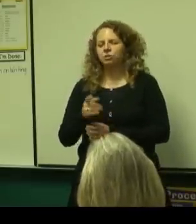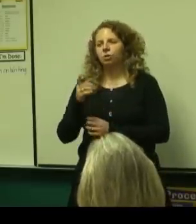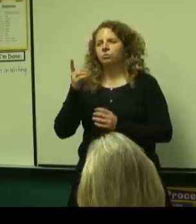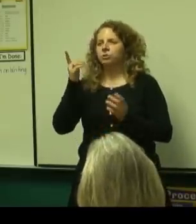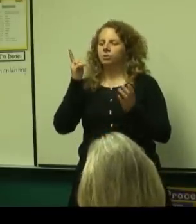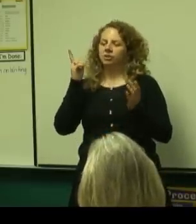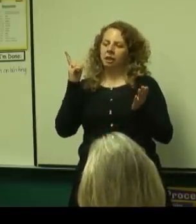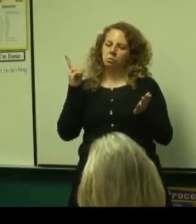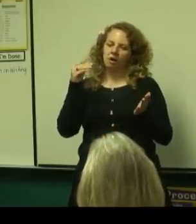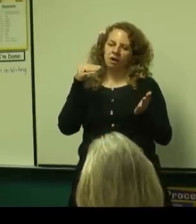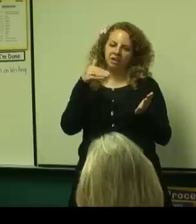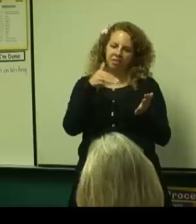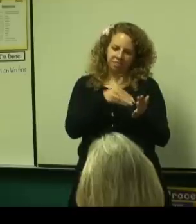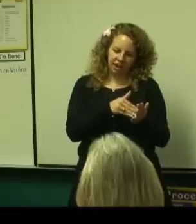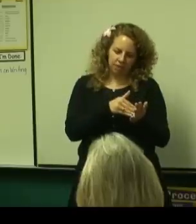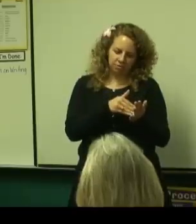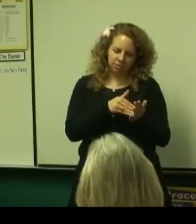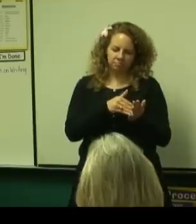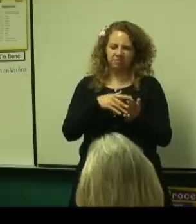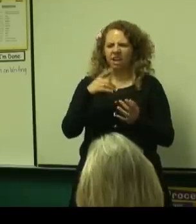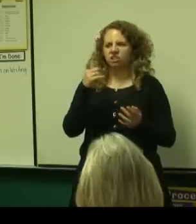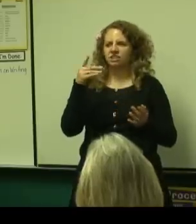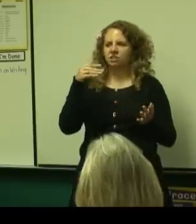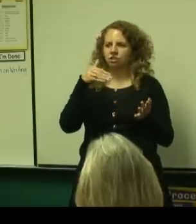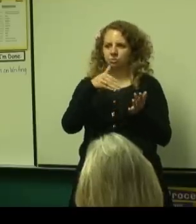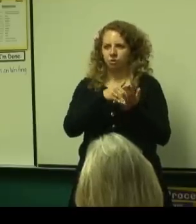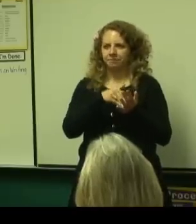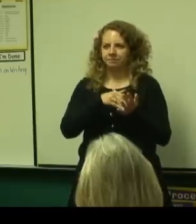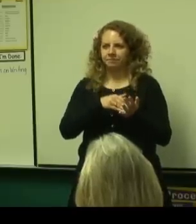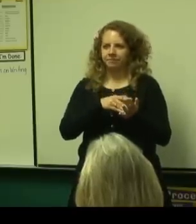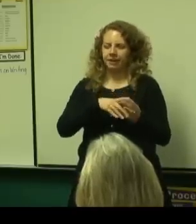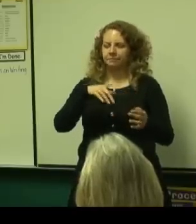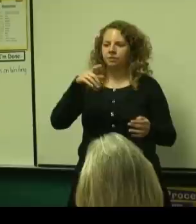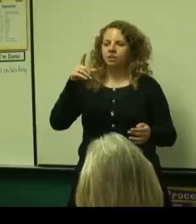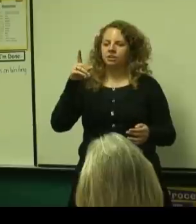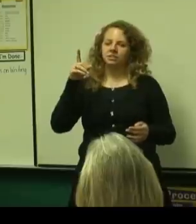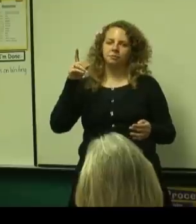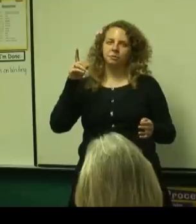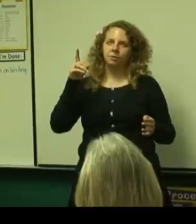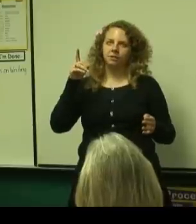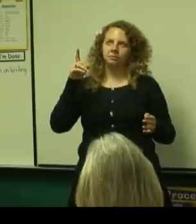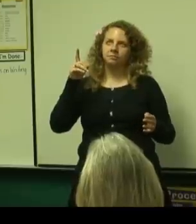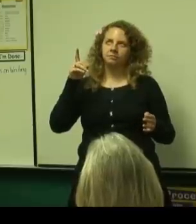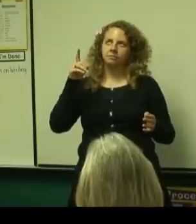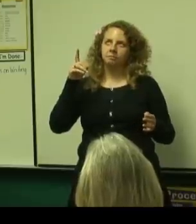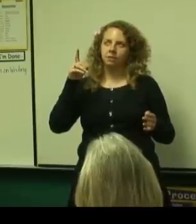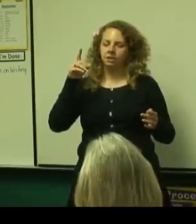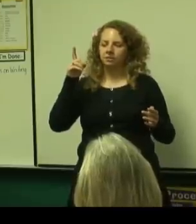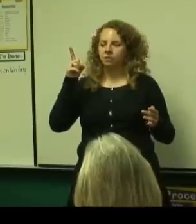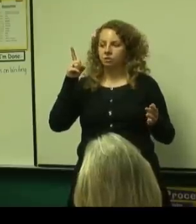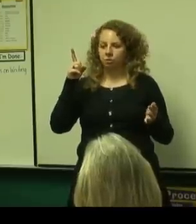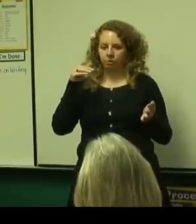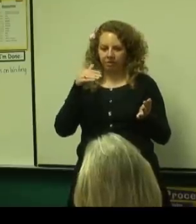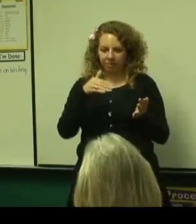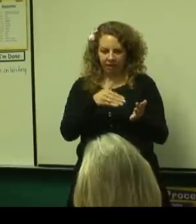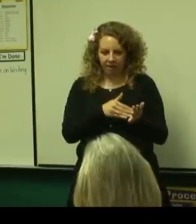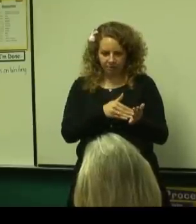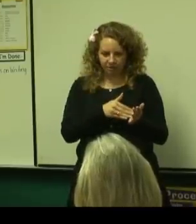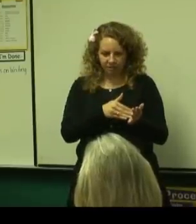So you go like 1,000. Actually, I think it's just 1. Yeah, because that would be 1 million. So 1,000,